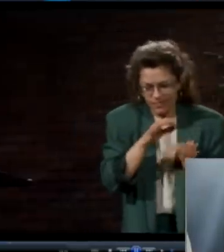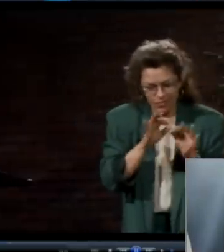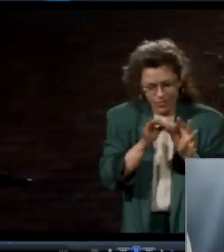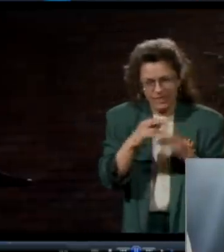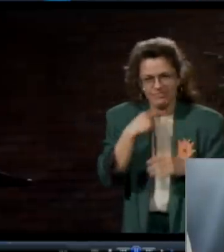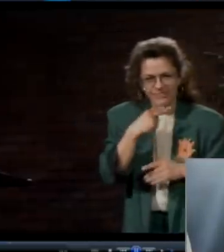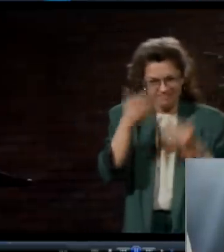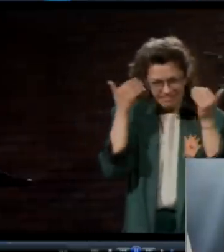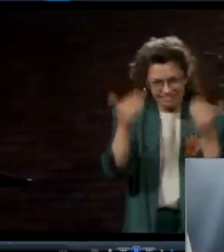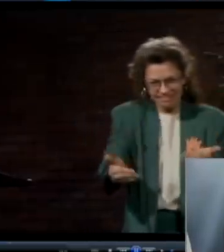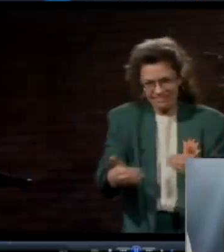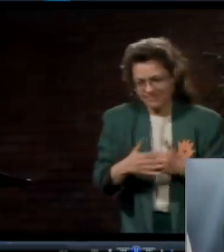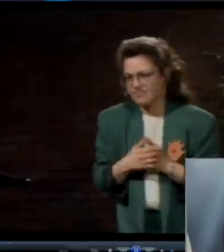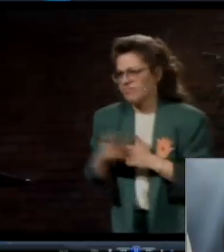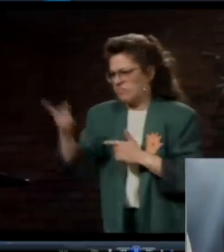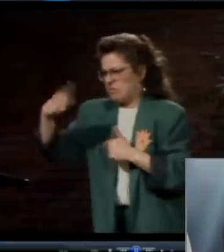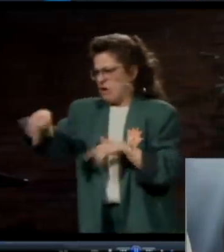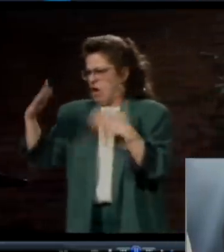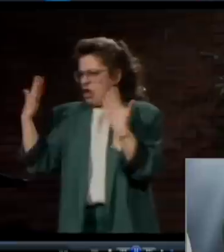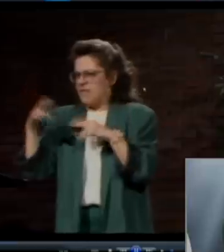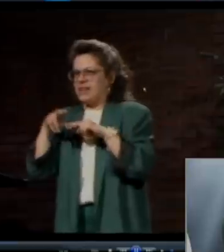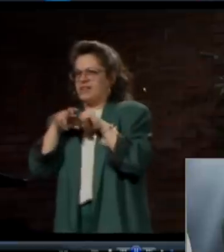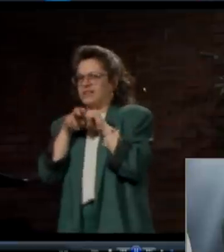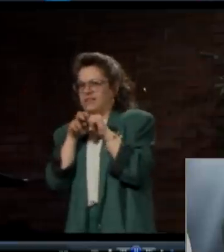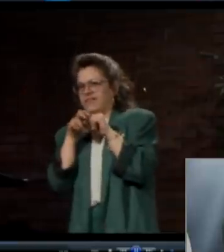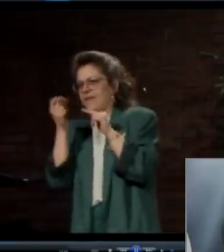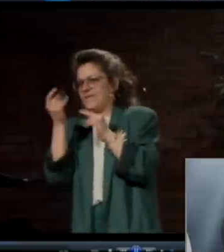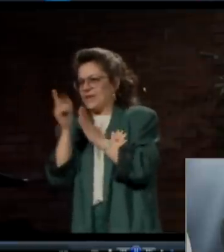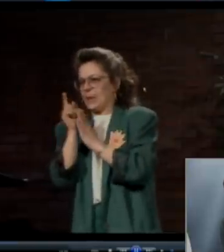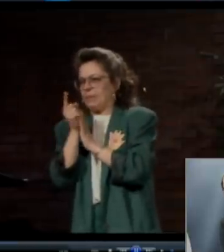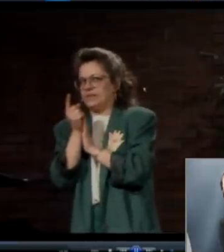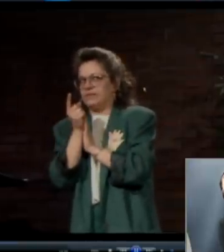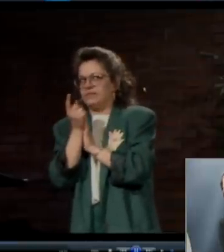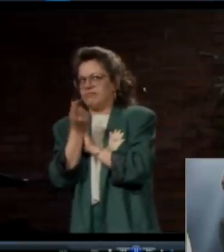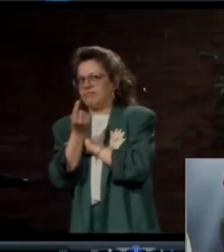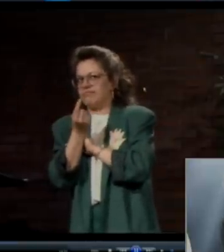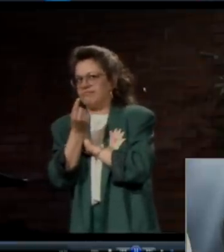I'm just curious. Okay, the interpreter, please go ahead and start interpreting.